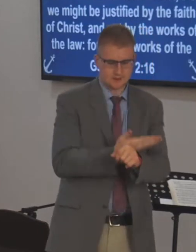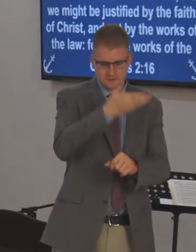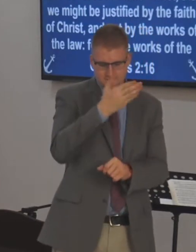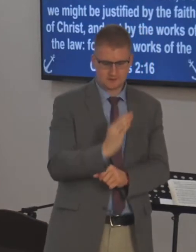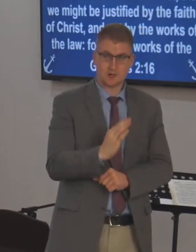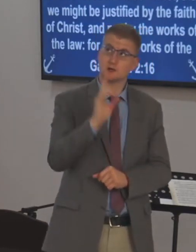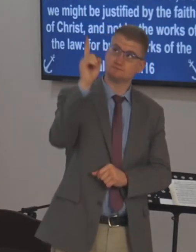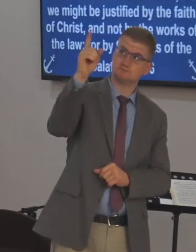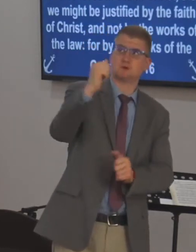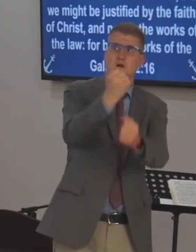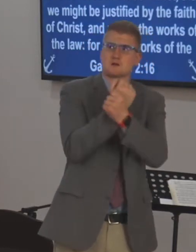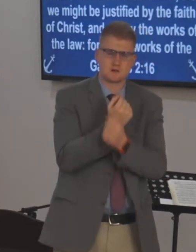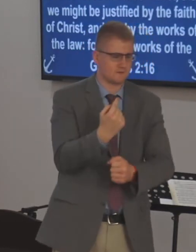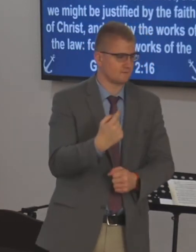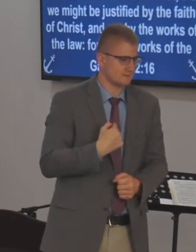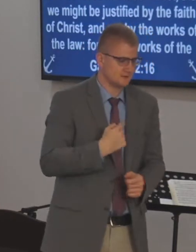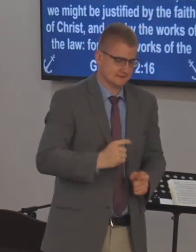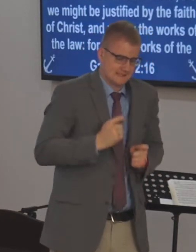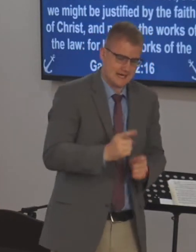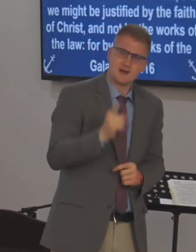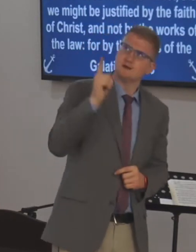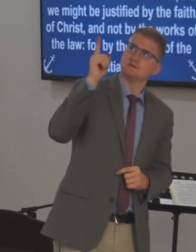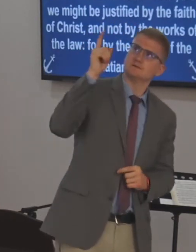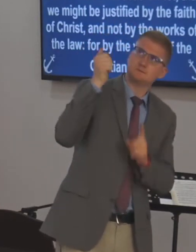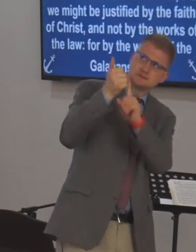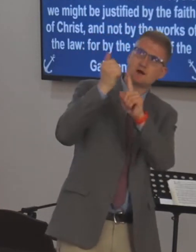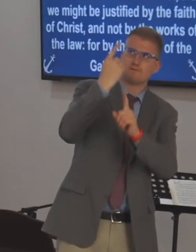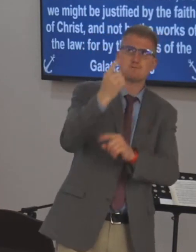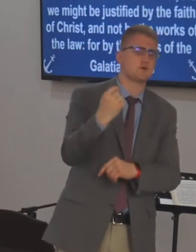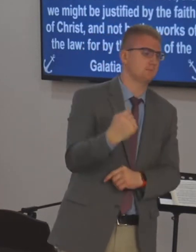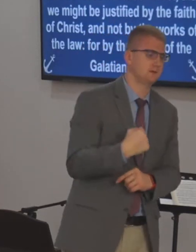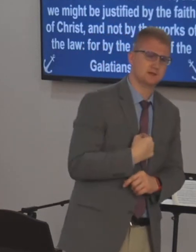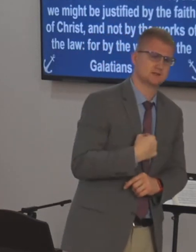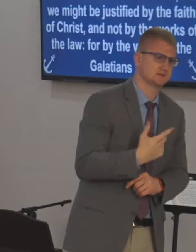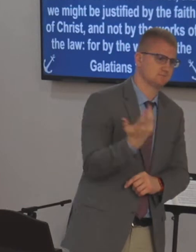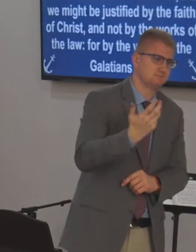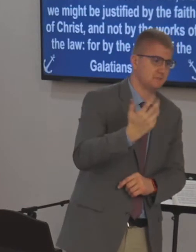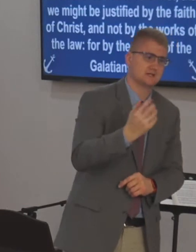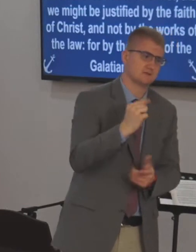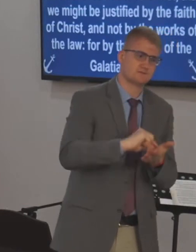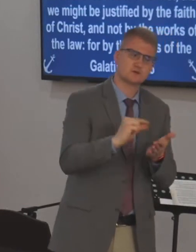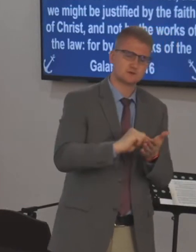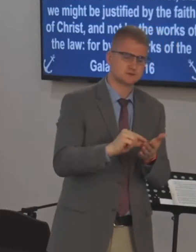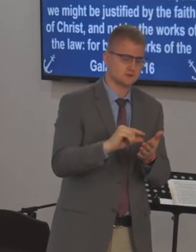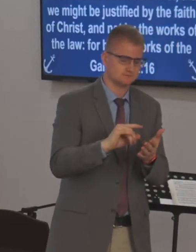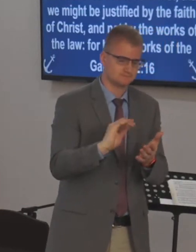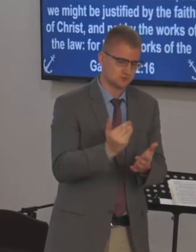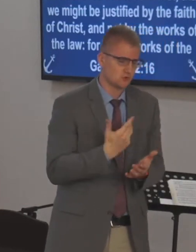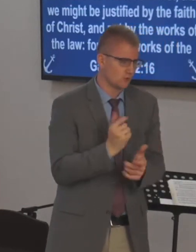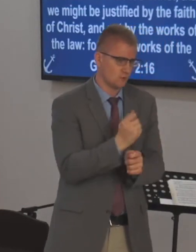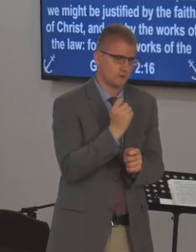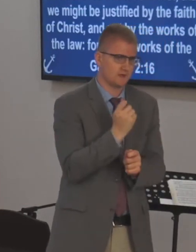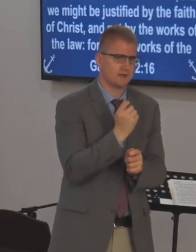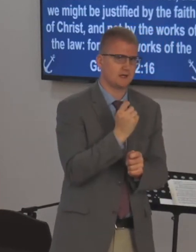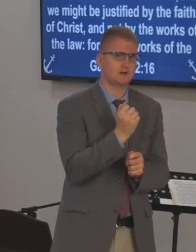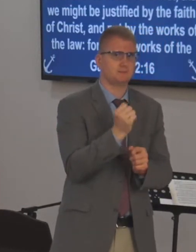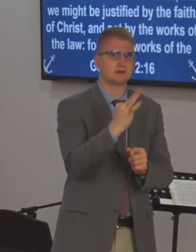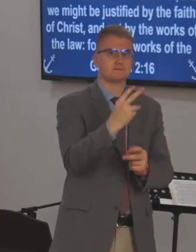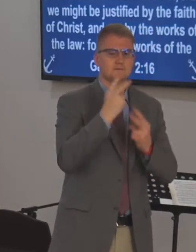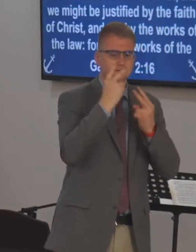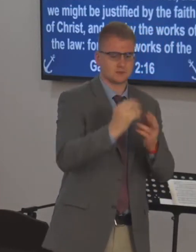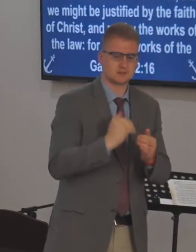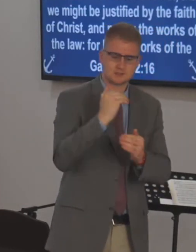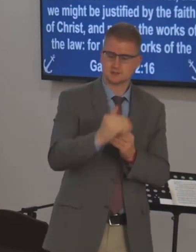me. It's an excellent verse to sow in. I mean, it just says it all. And if you look at the next